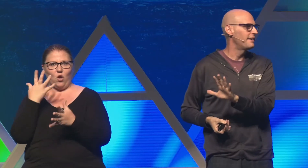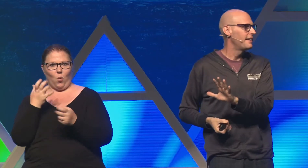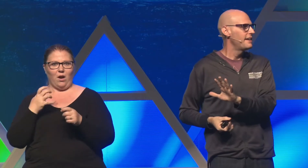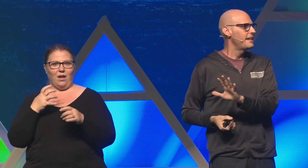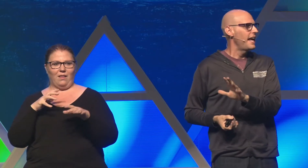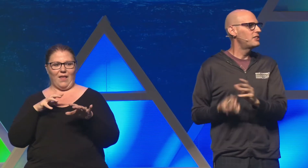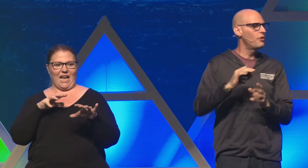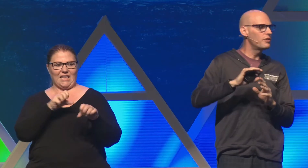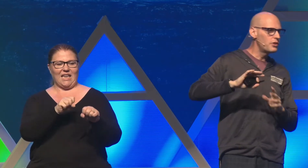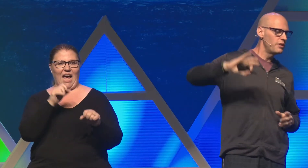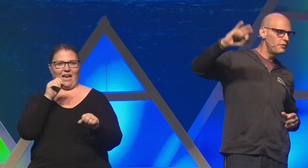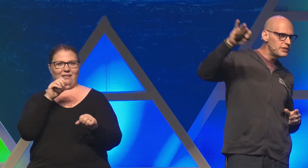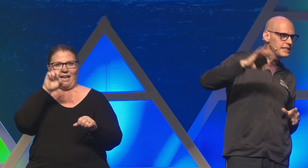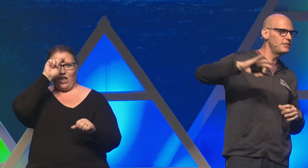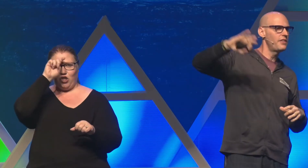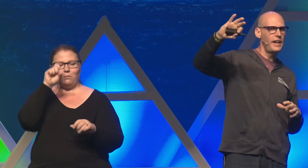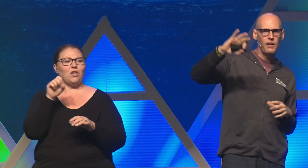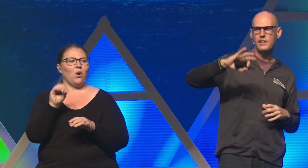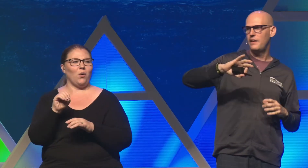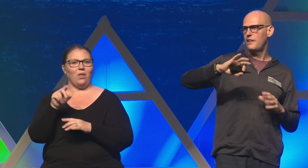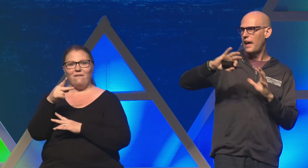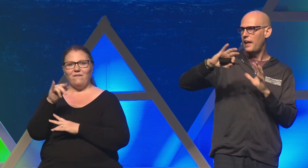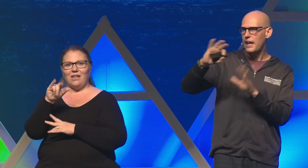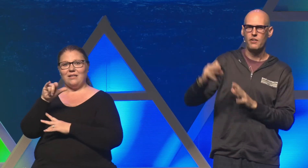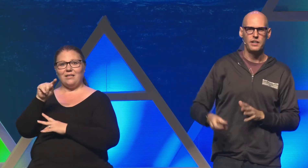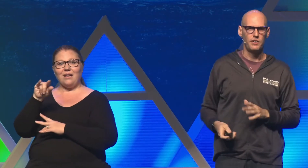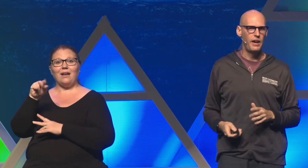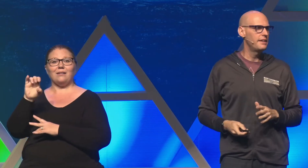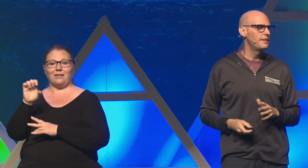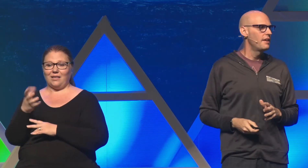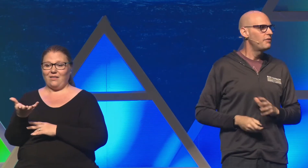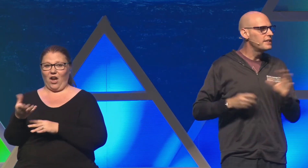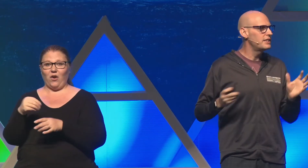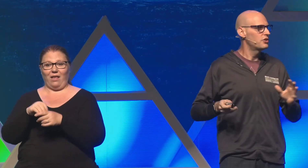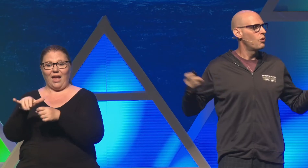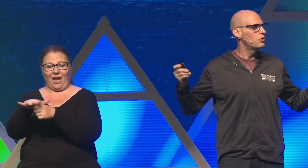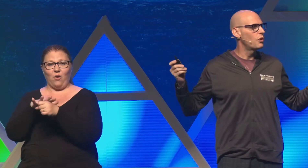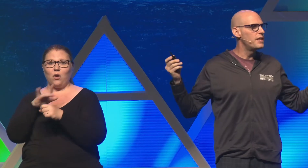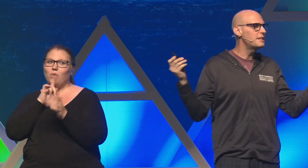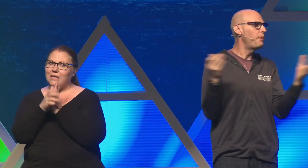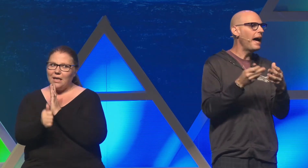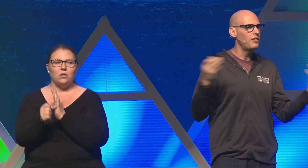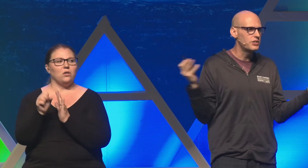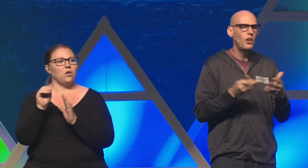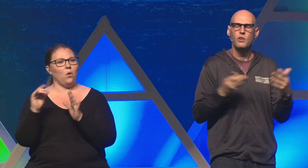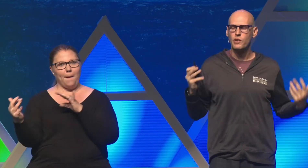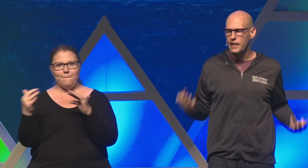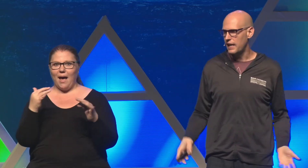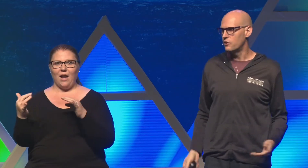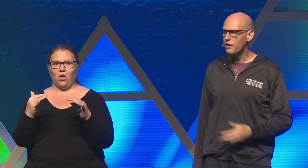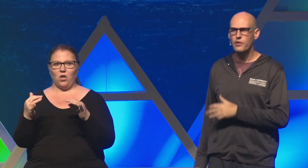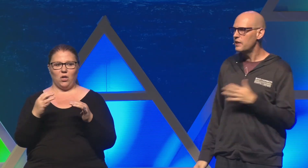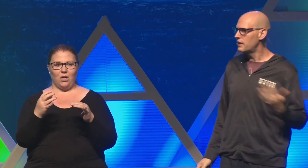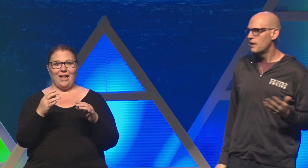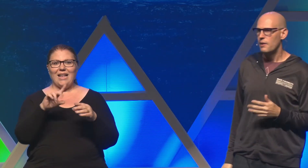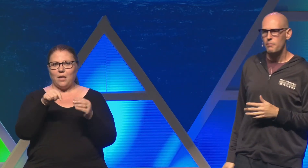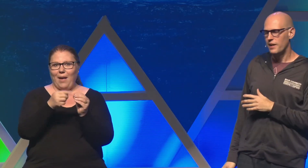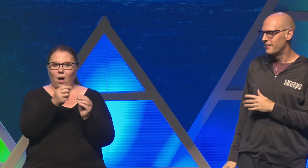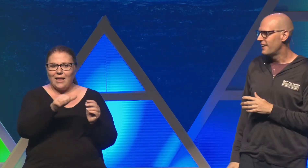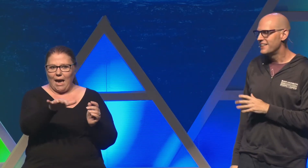plan. And so the Philistines are there in that area, right? Very skilled. So this battle is all over land. Don't ever